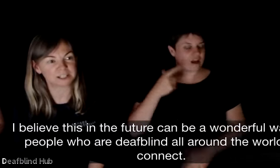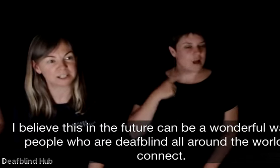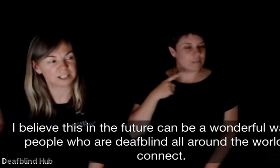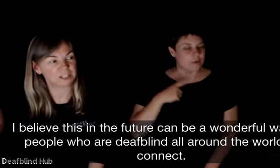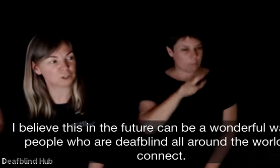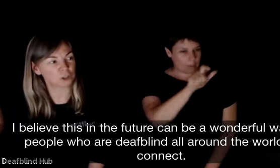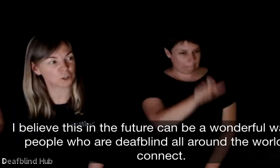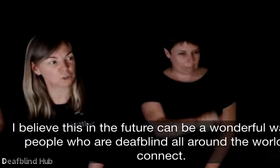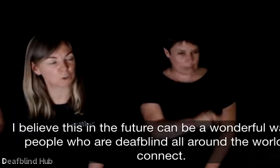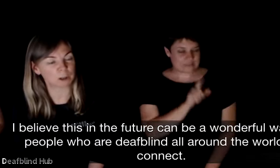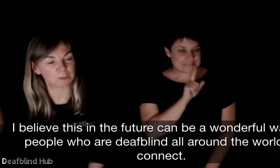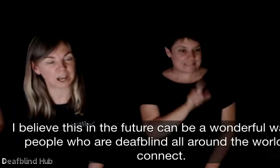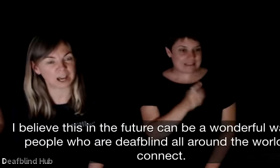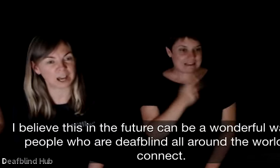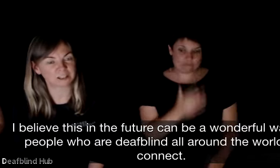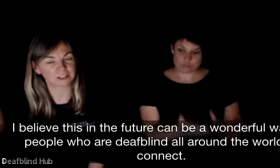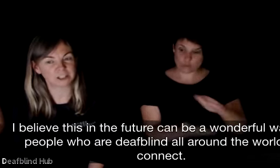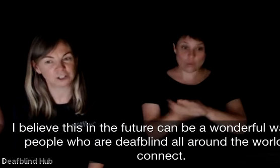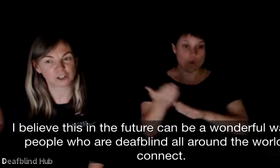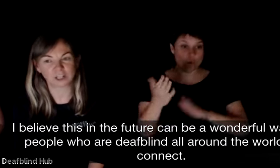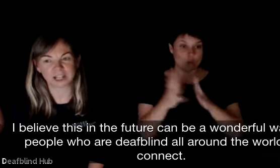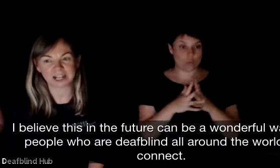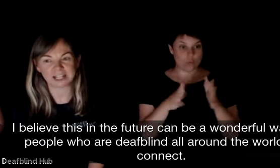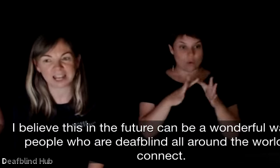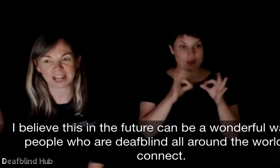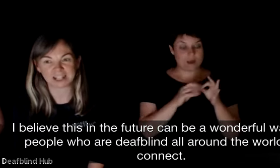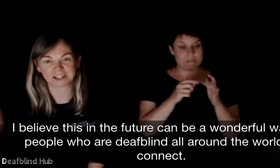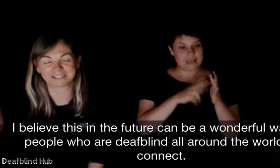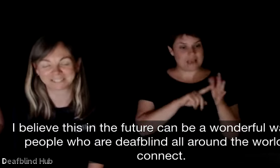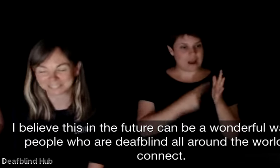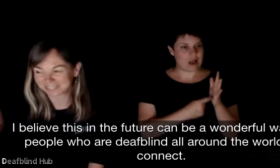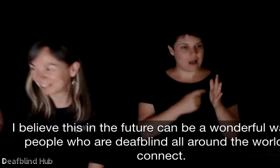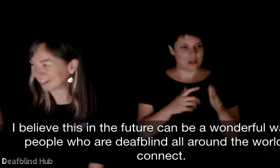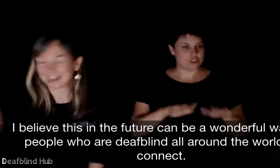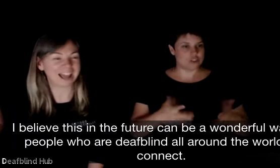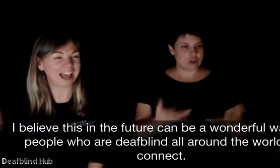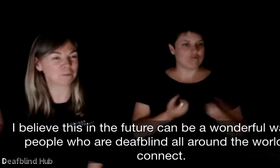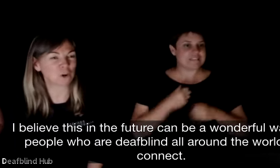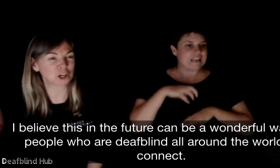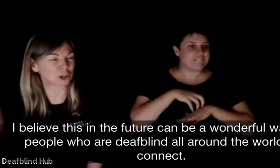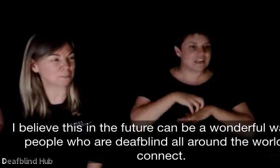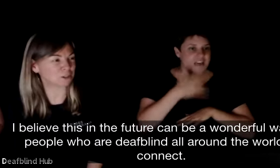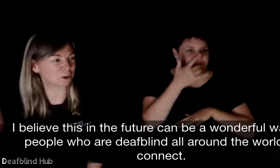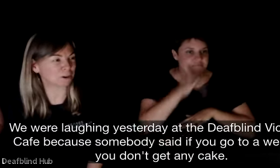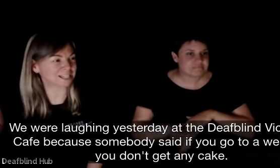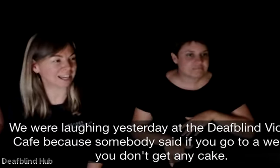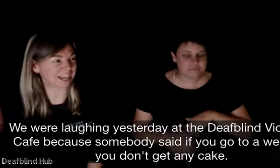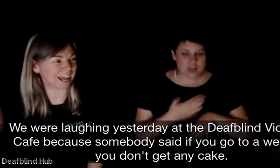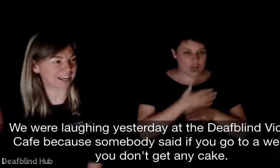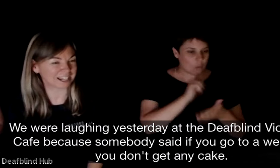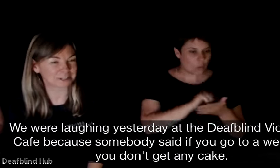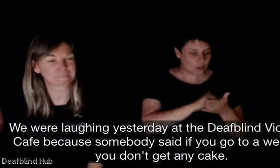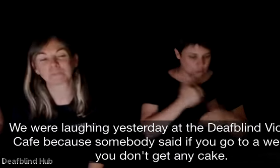said if you go to a webinar, you don't get any cake. At workshops, you always